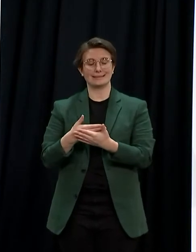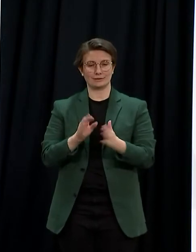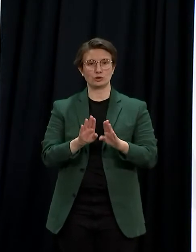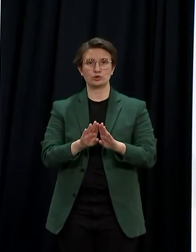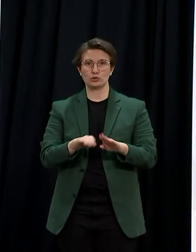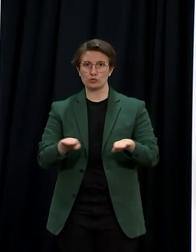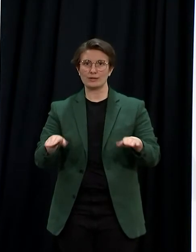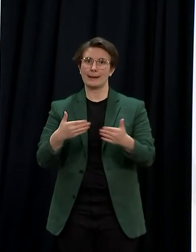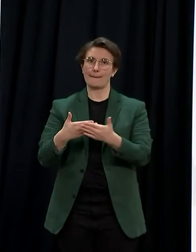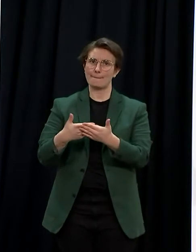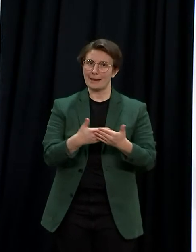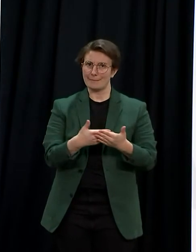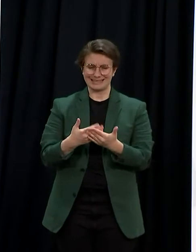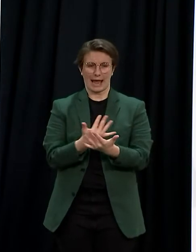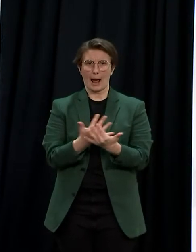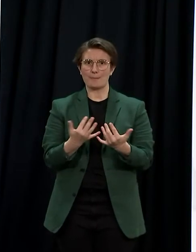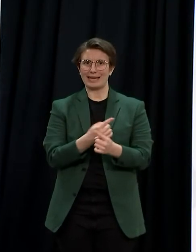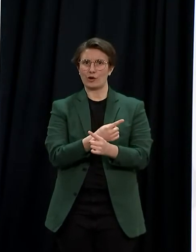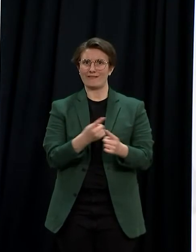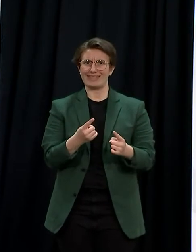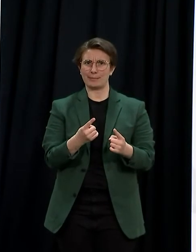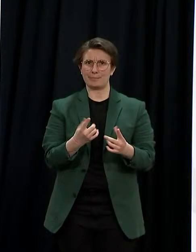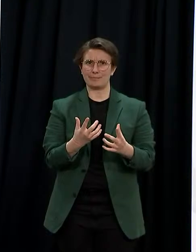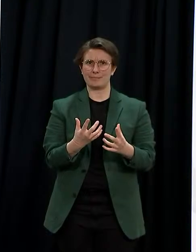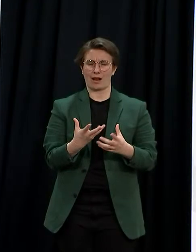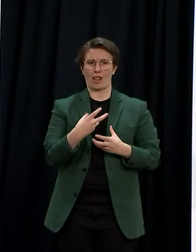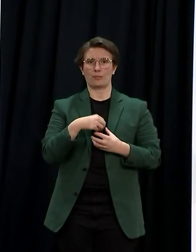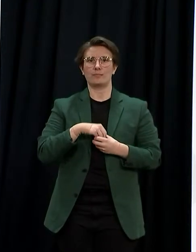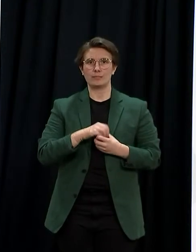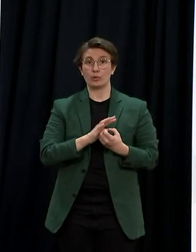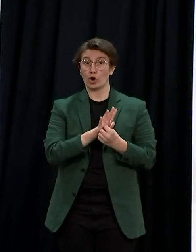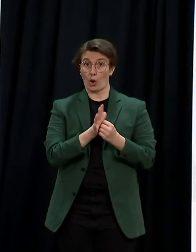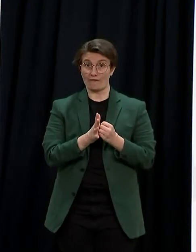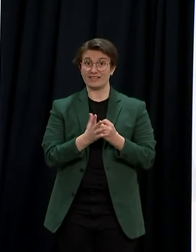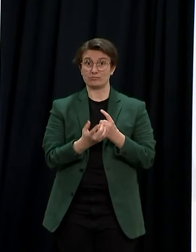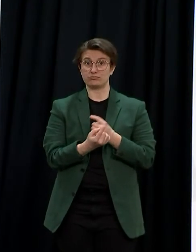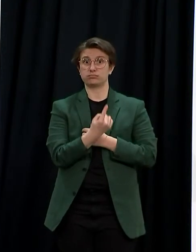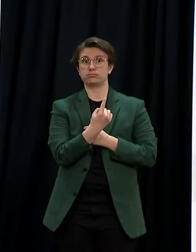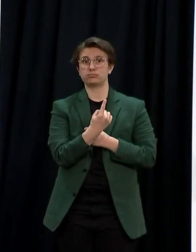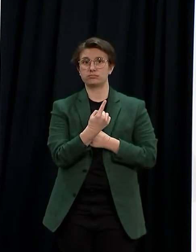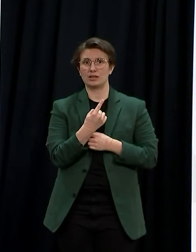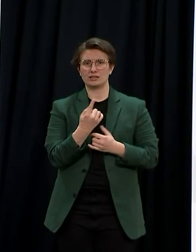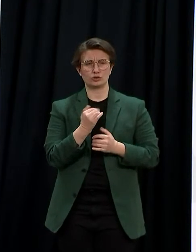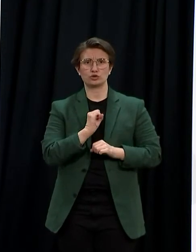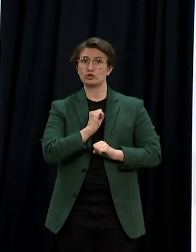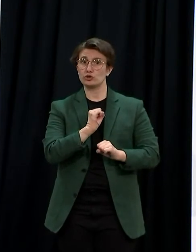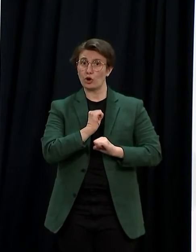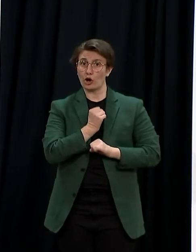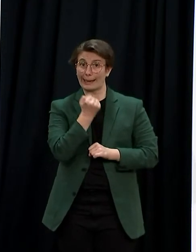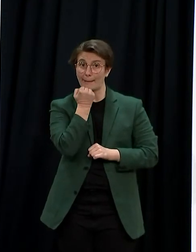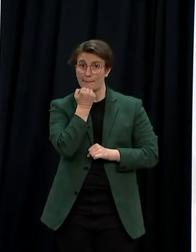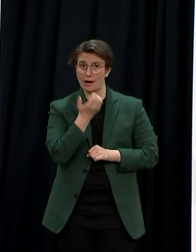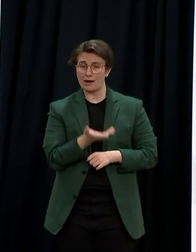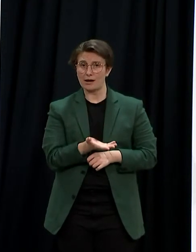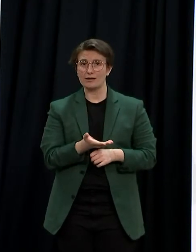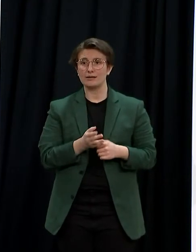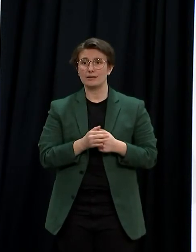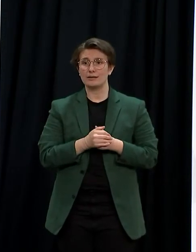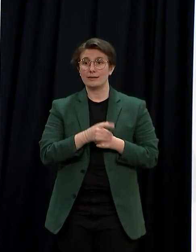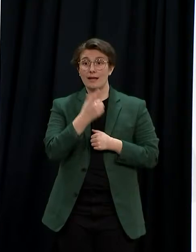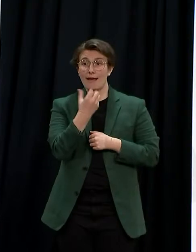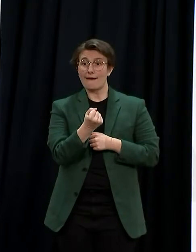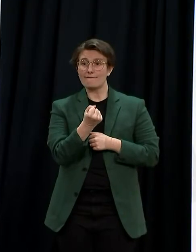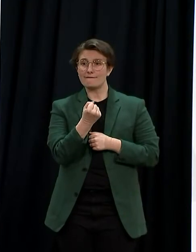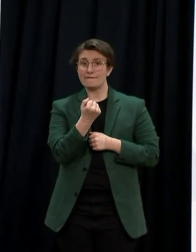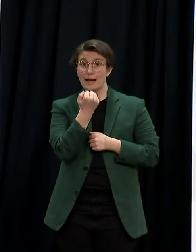and babies. It's continually quite shocking to hear about this. Do we have any latest numbers of the amount of under 5 perhaps, or